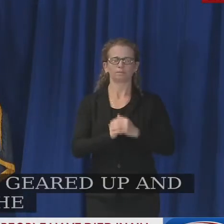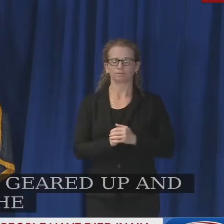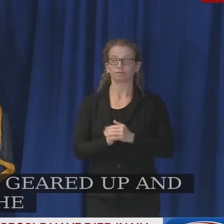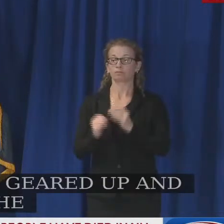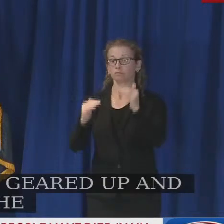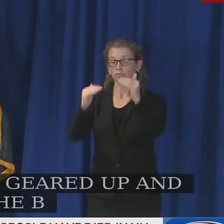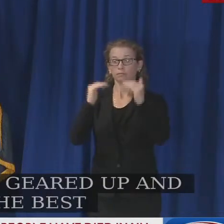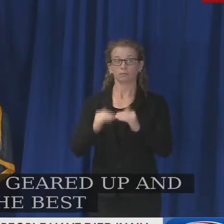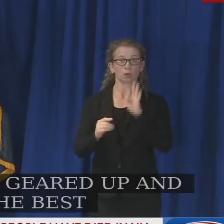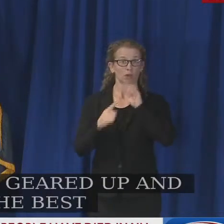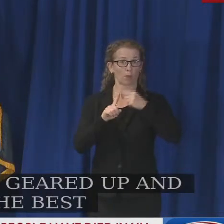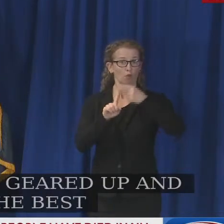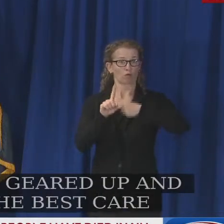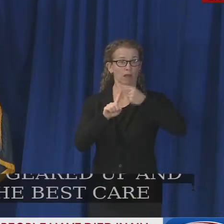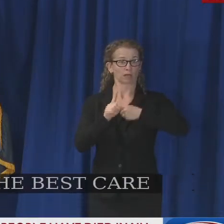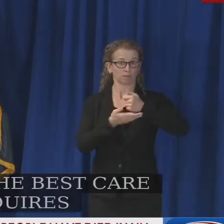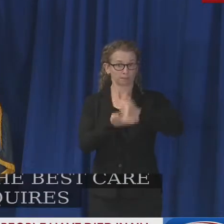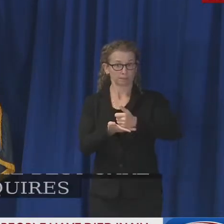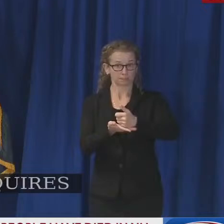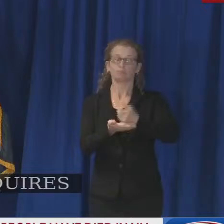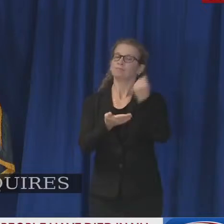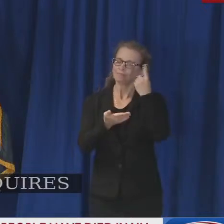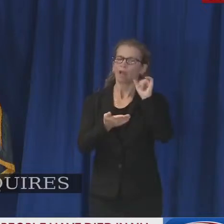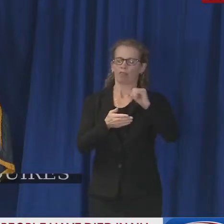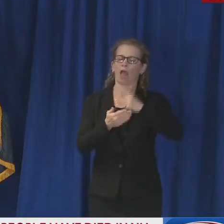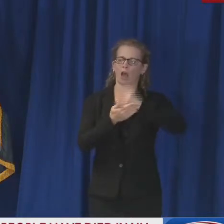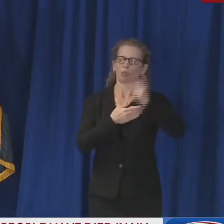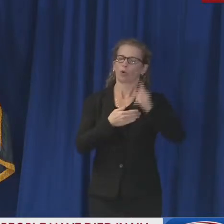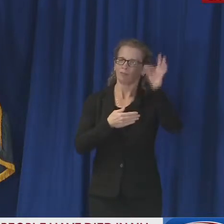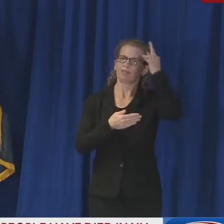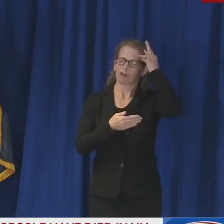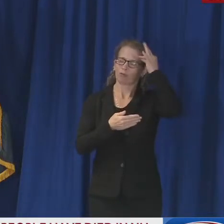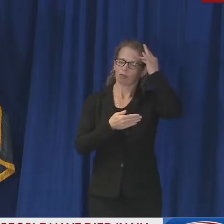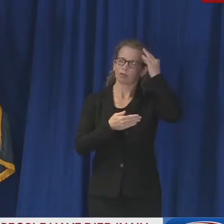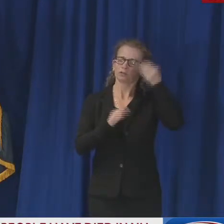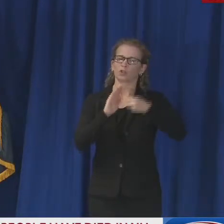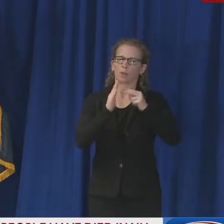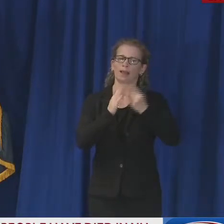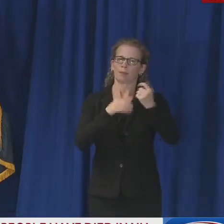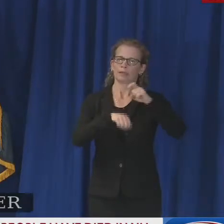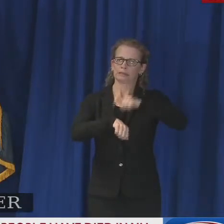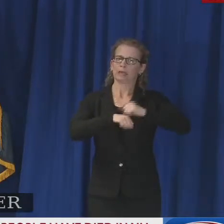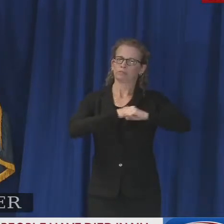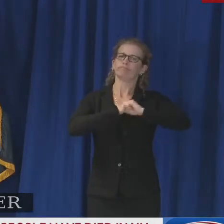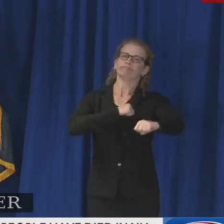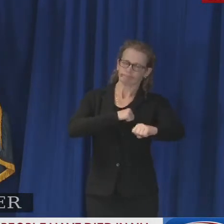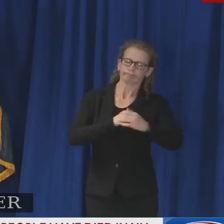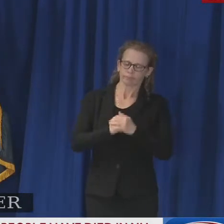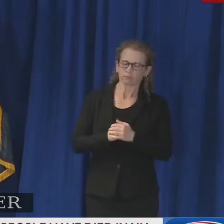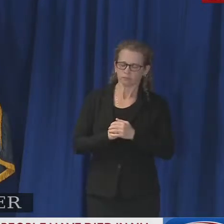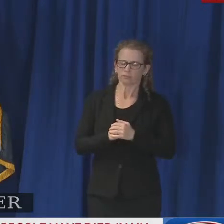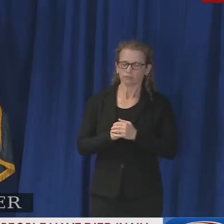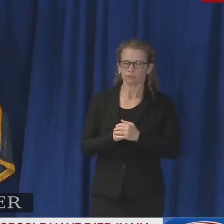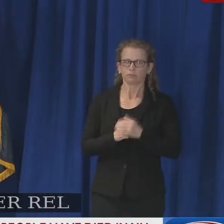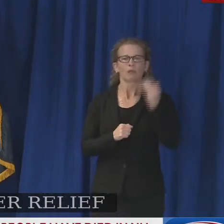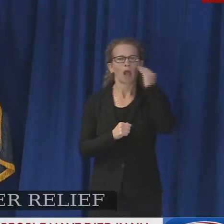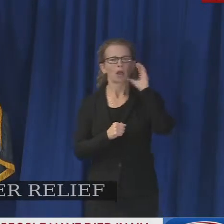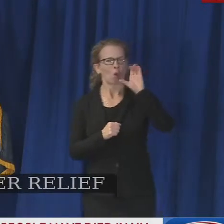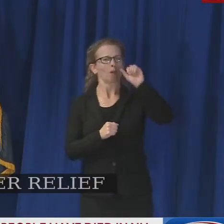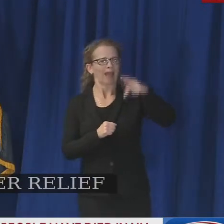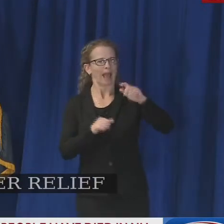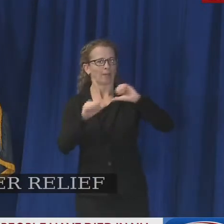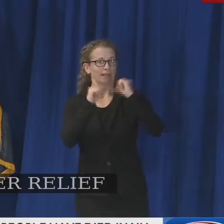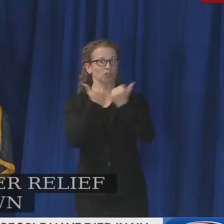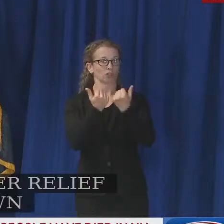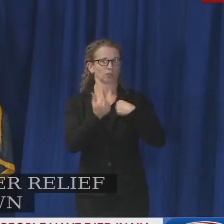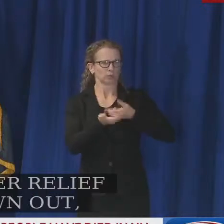relief program, again, it is a drawn out program. It's a federally driven program. It's a federally driven application where I know the CAP agencies, we've been talking to